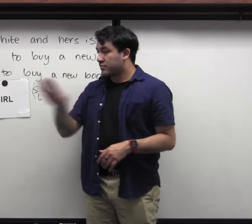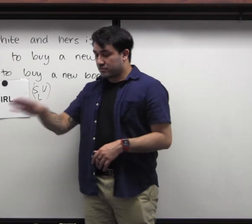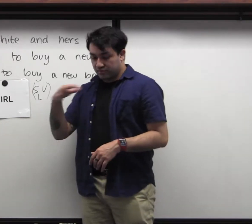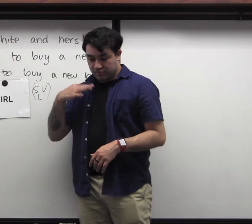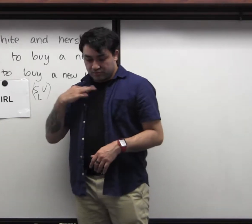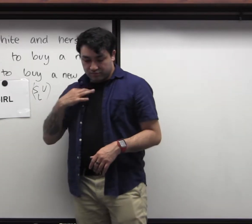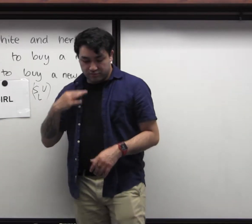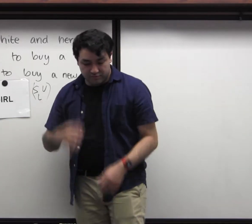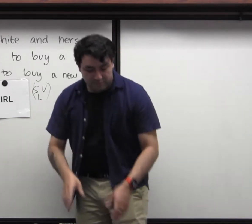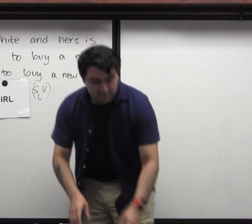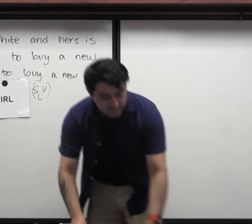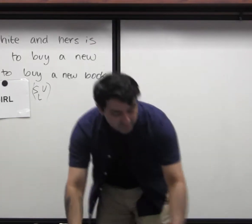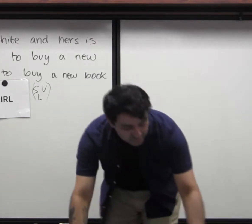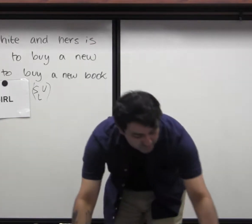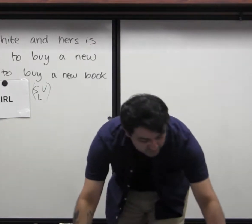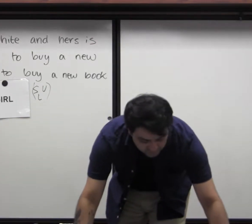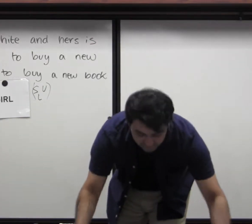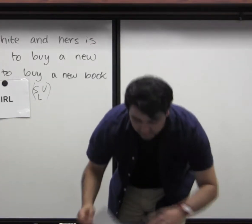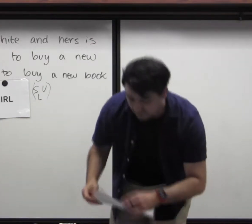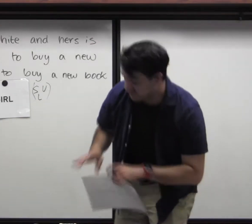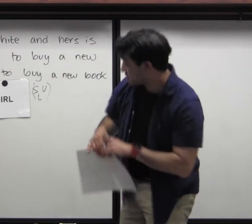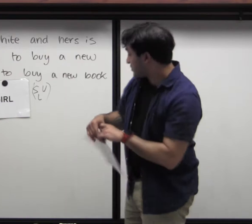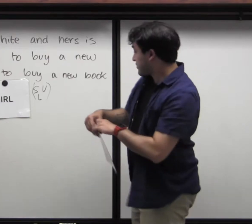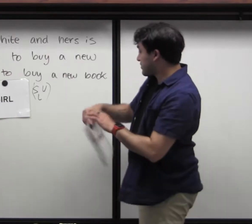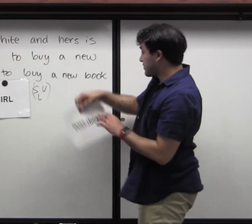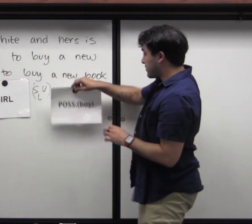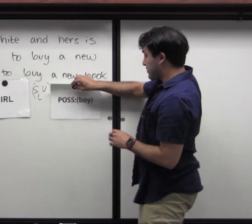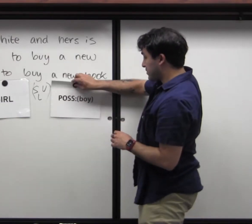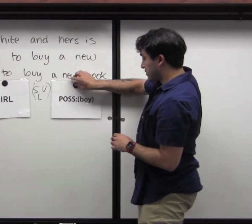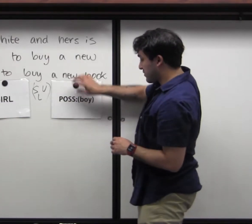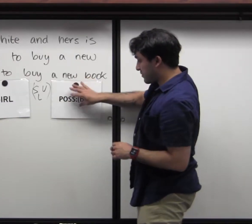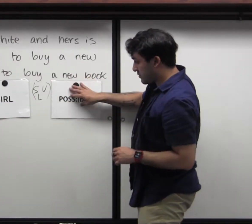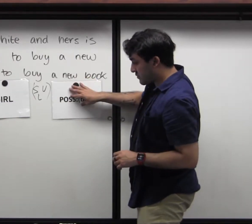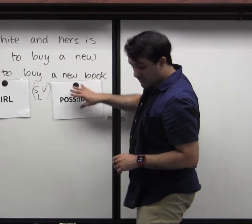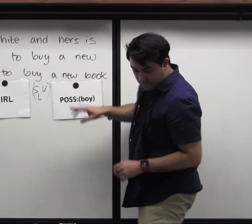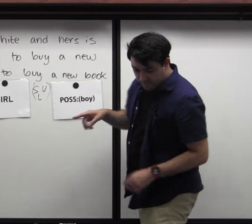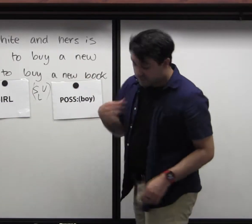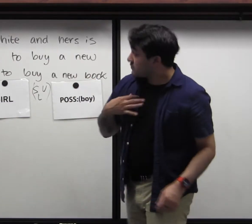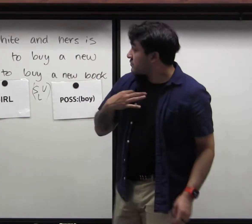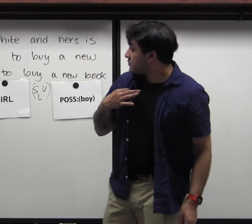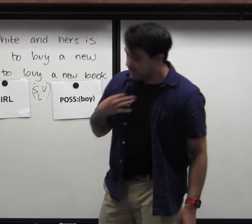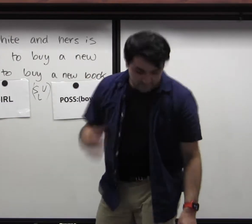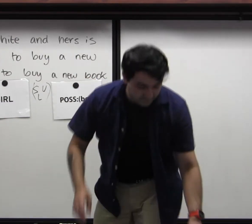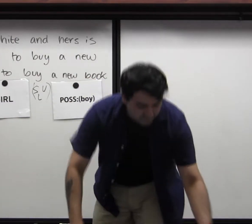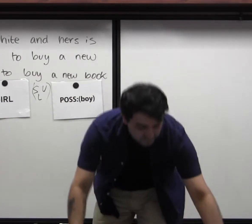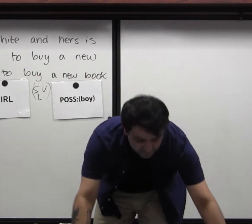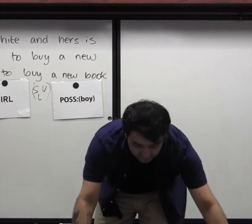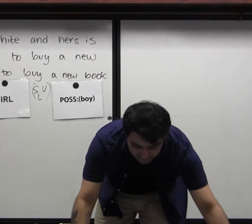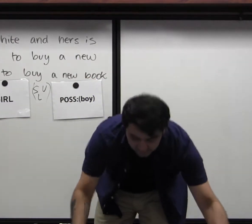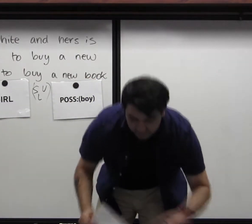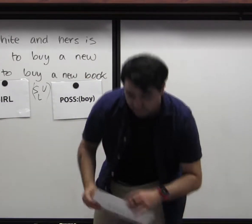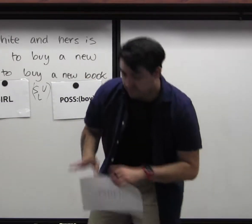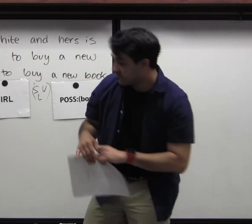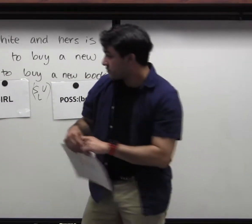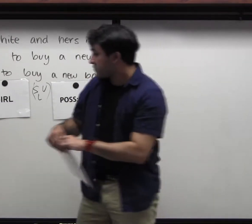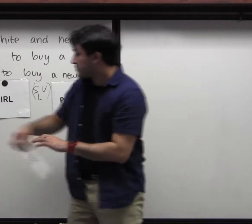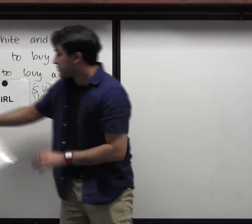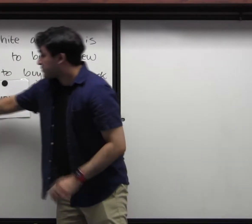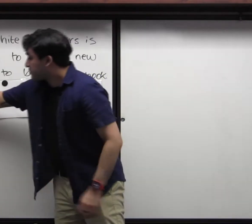start talking about them. And so just remember, you could have signed this differently. You could set up the people while signing about their